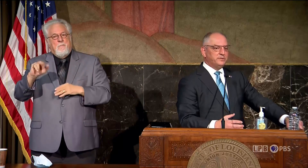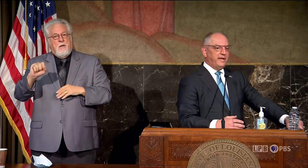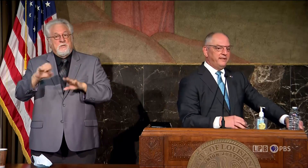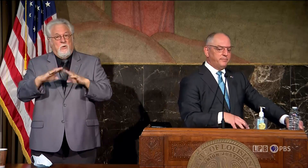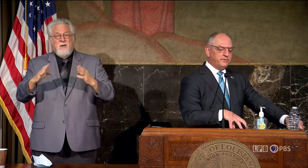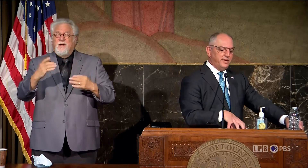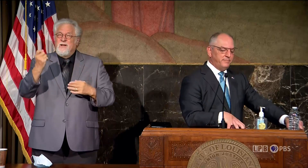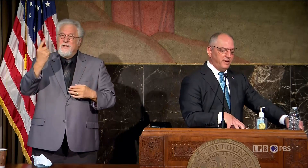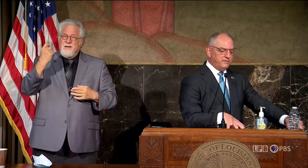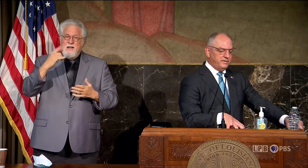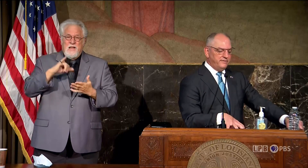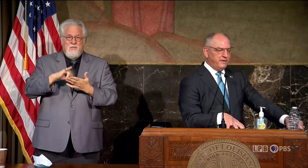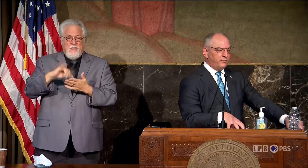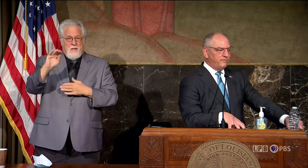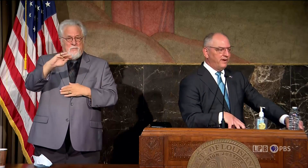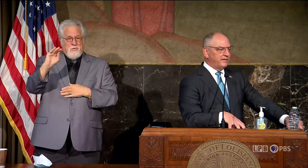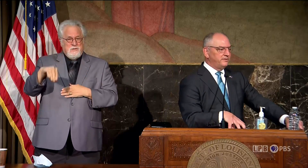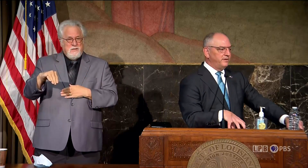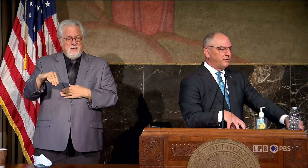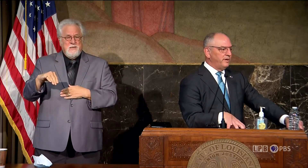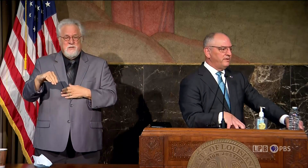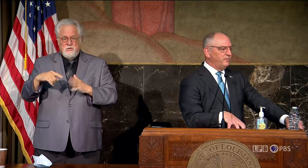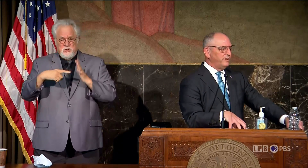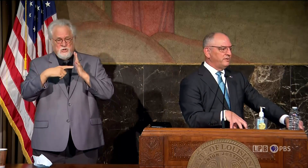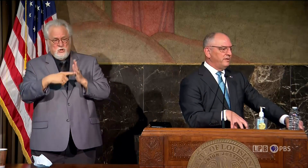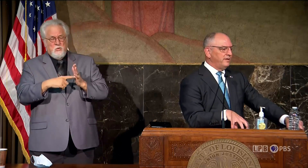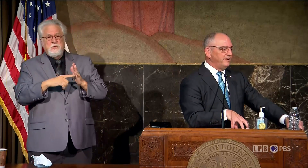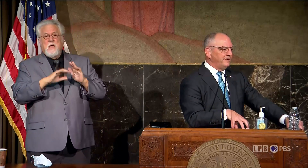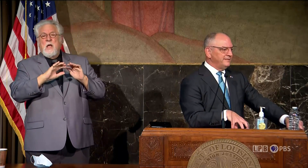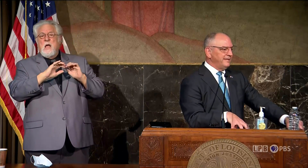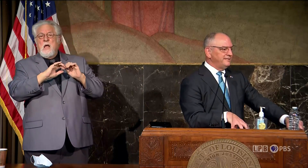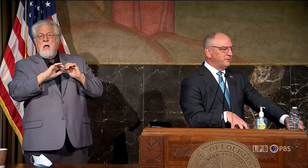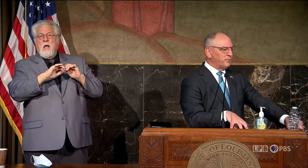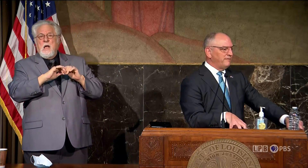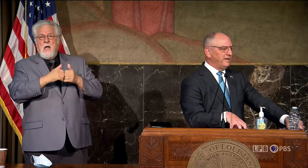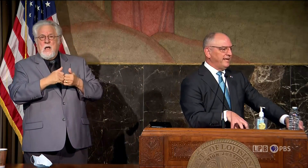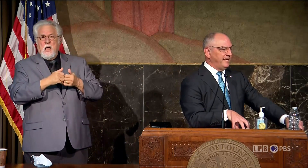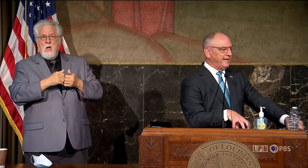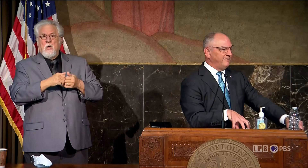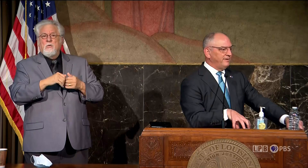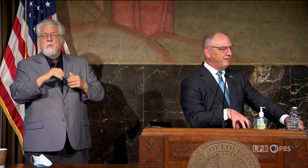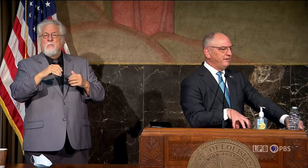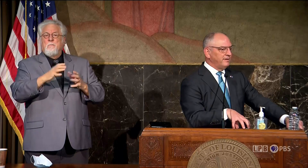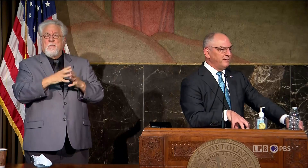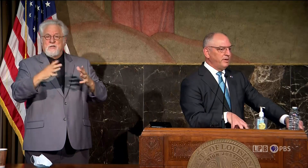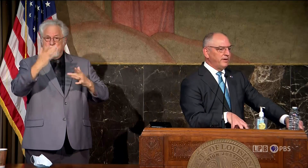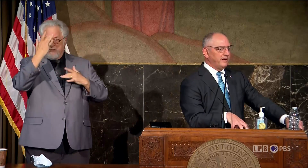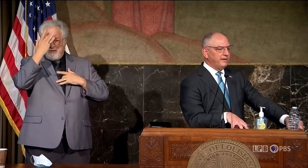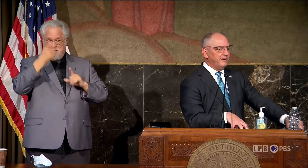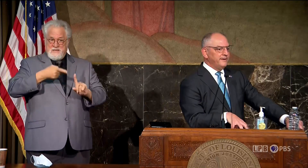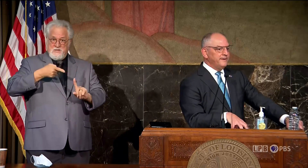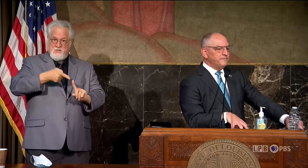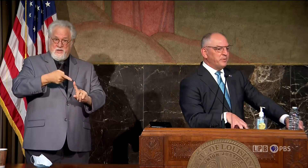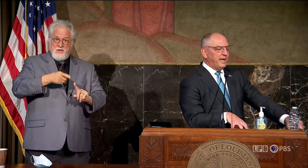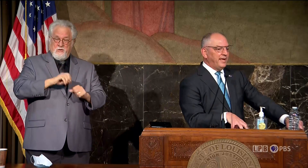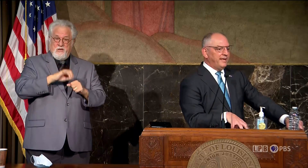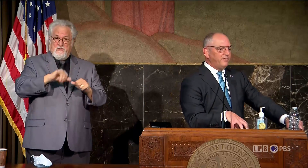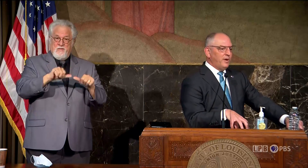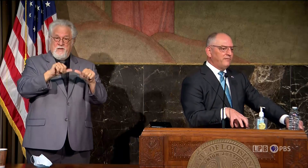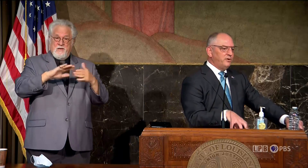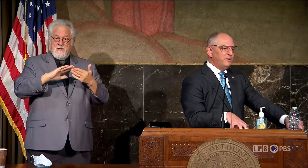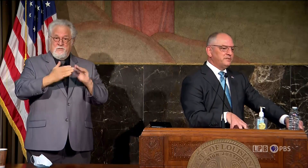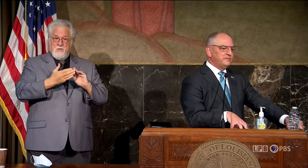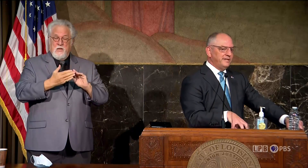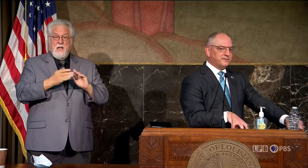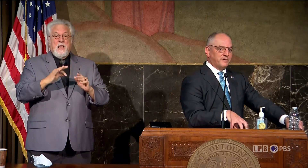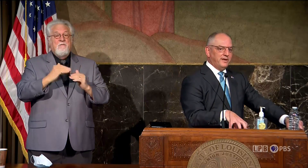people understand the percent positivity reflects the degree to which the disease is prevalent in a given community. And if you